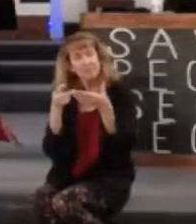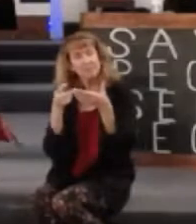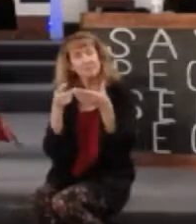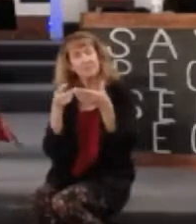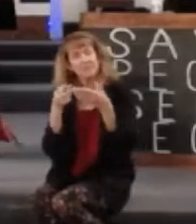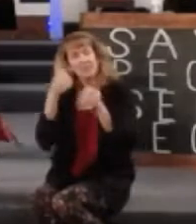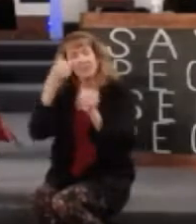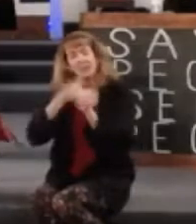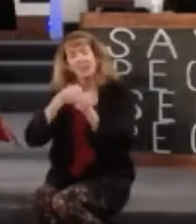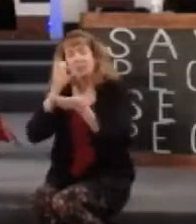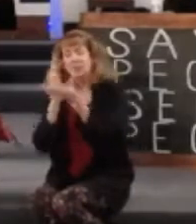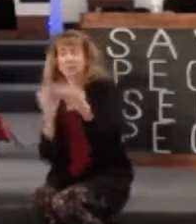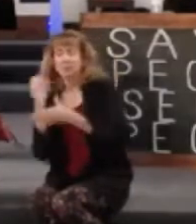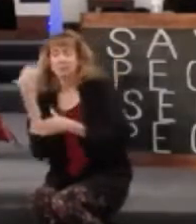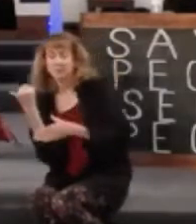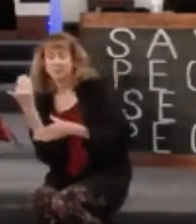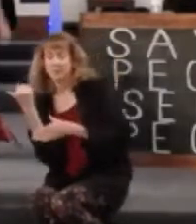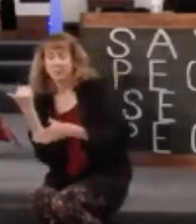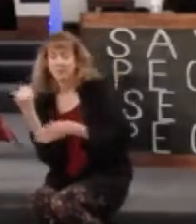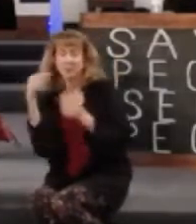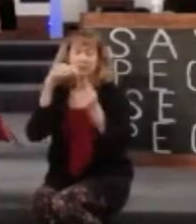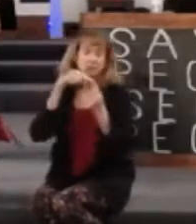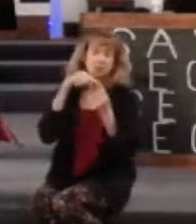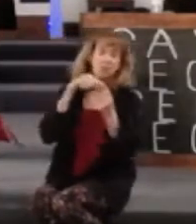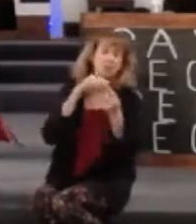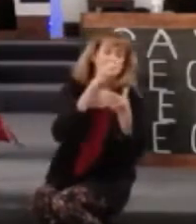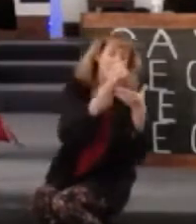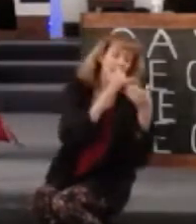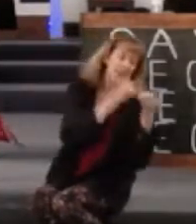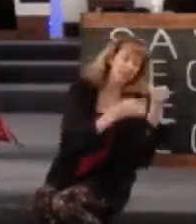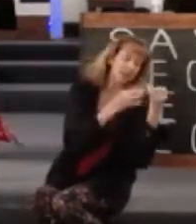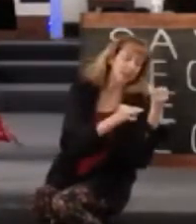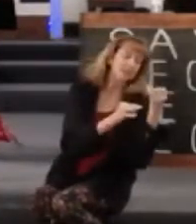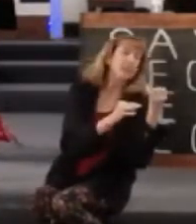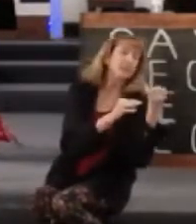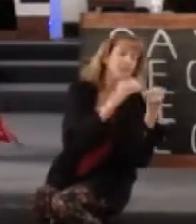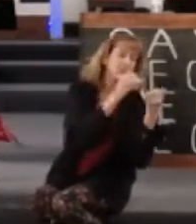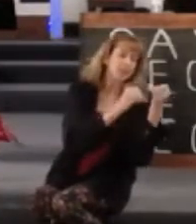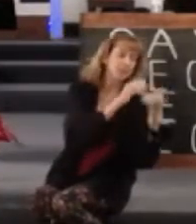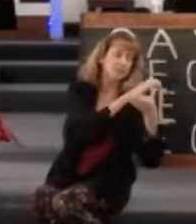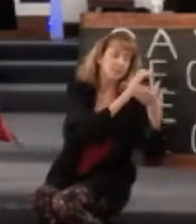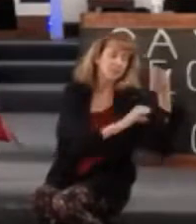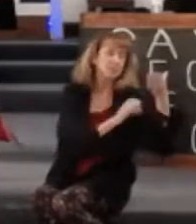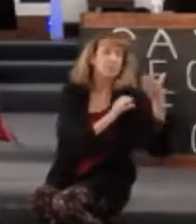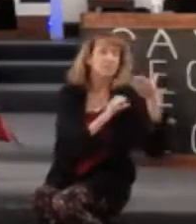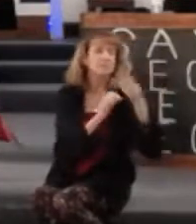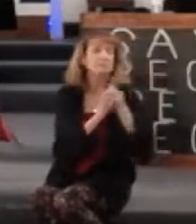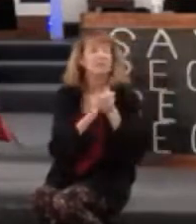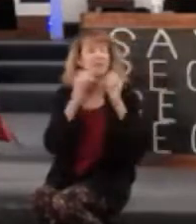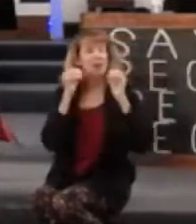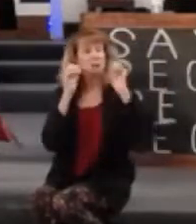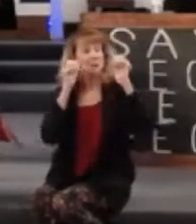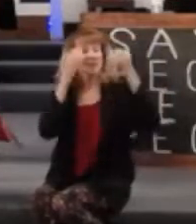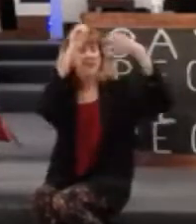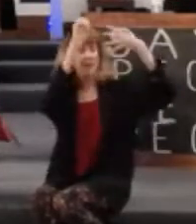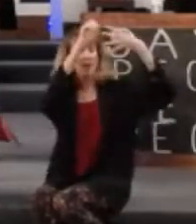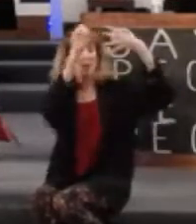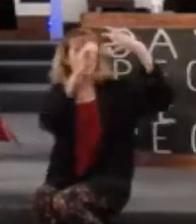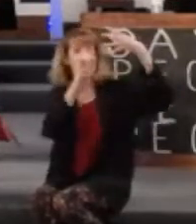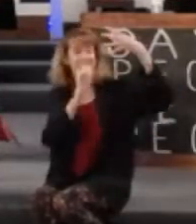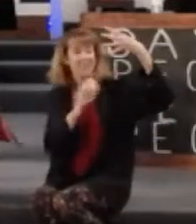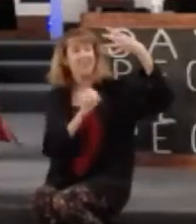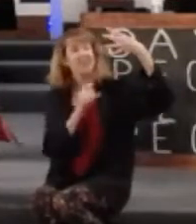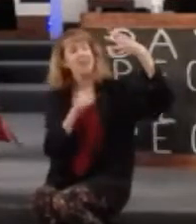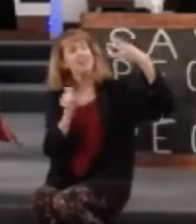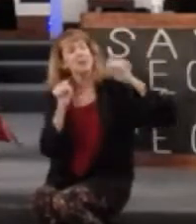in chapter 5, verse 15 through the end of chapter 6, here's what I'd get. I put the outline up on the board here. That's the way